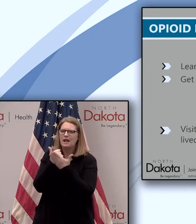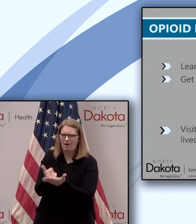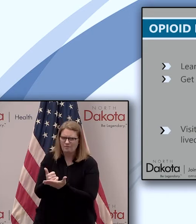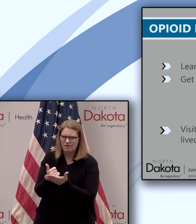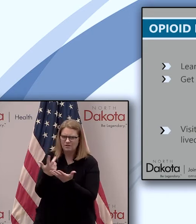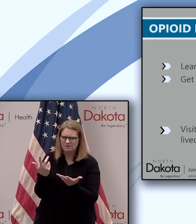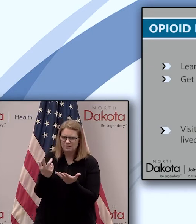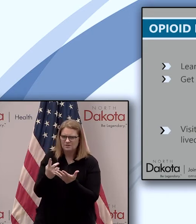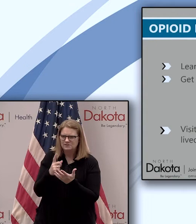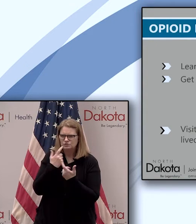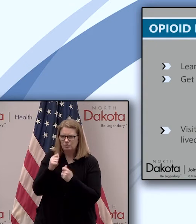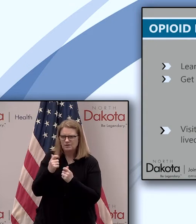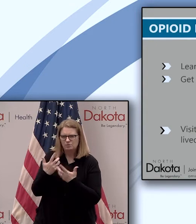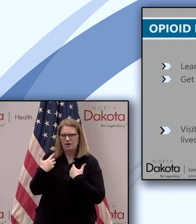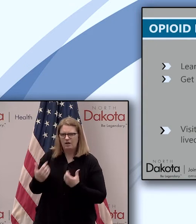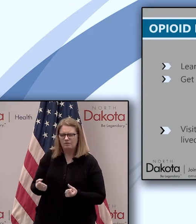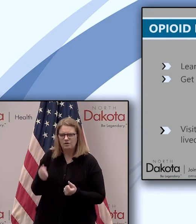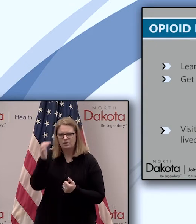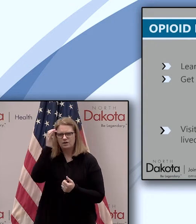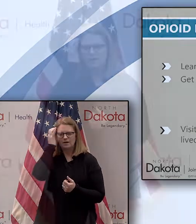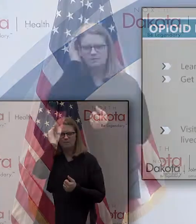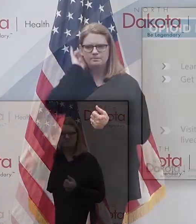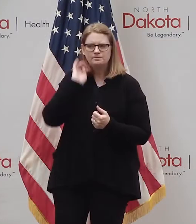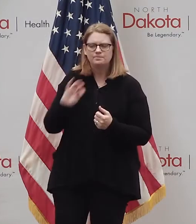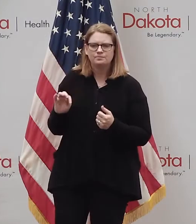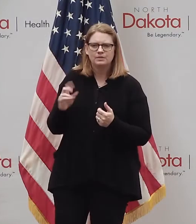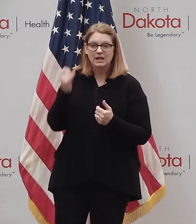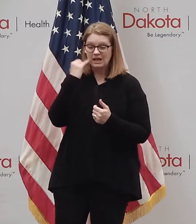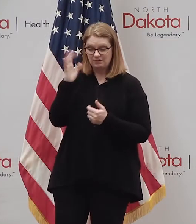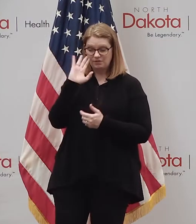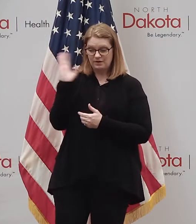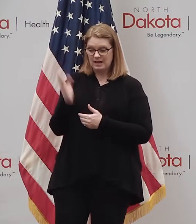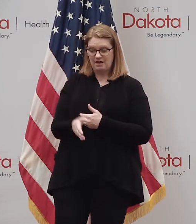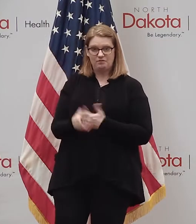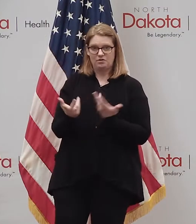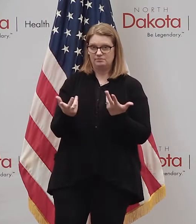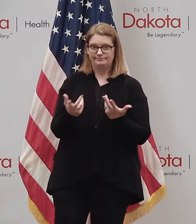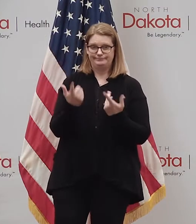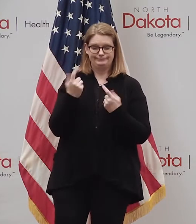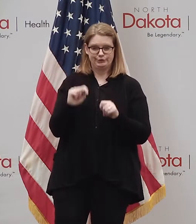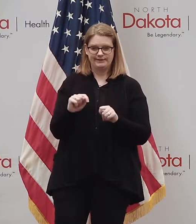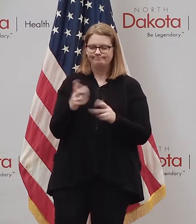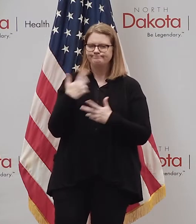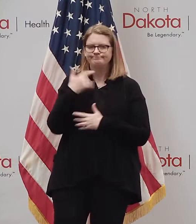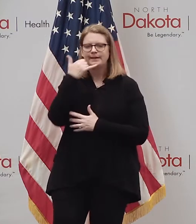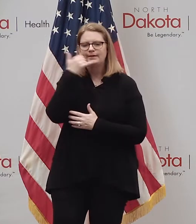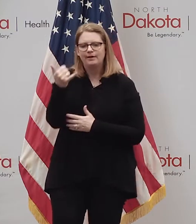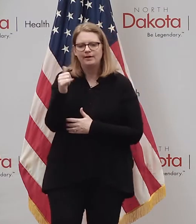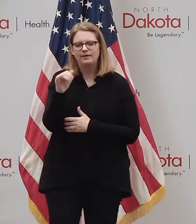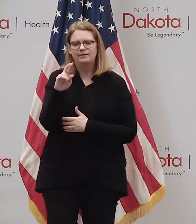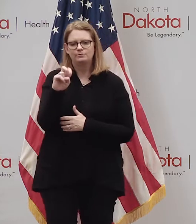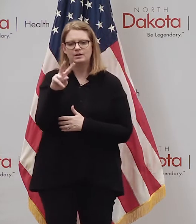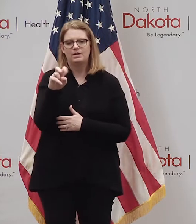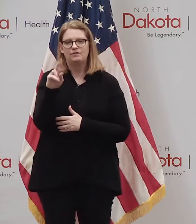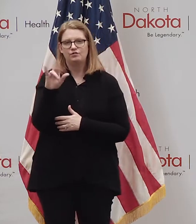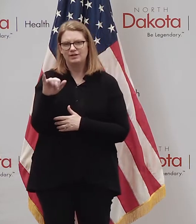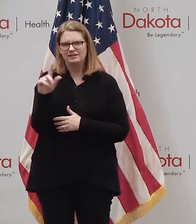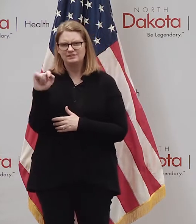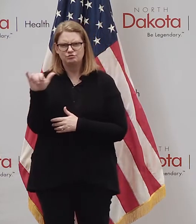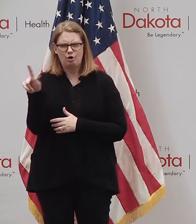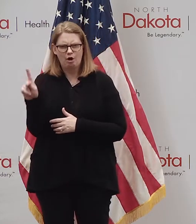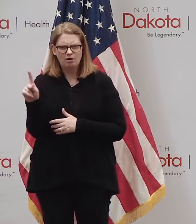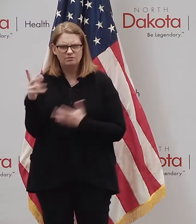get to the road to recovery. So if you've never done it, again, completely anonymous, pick up the phone and call Recovery Talk and start your